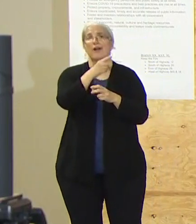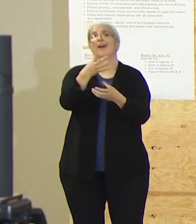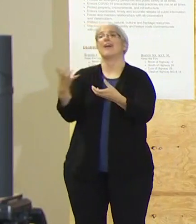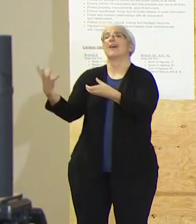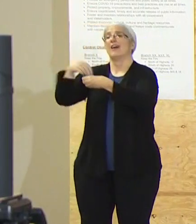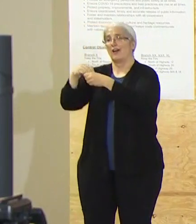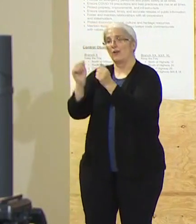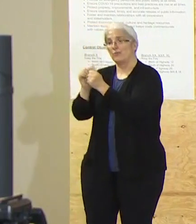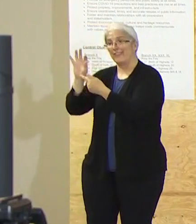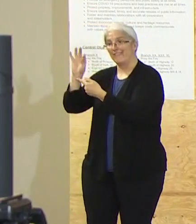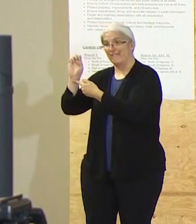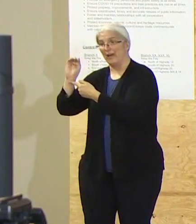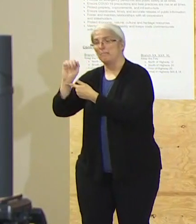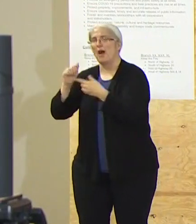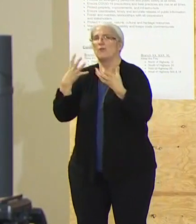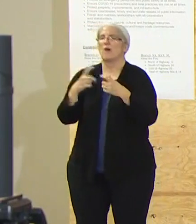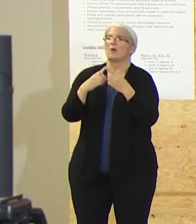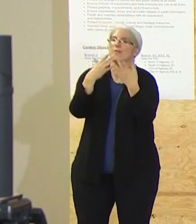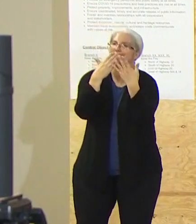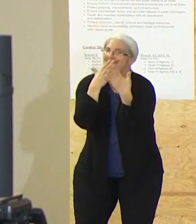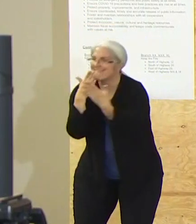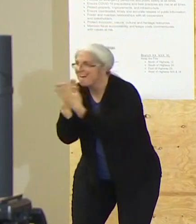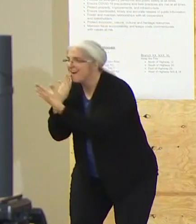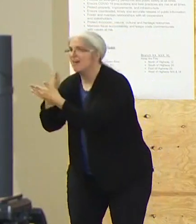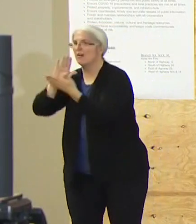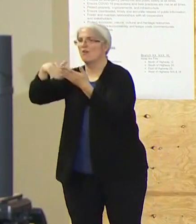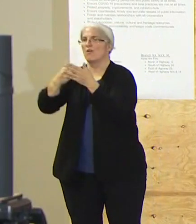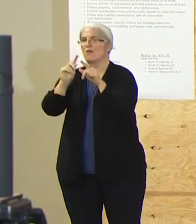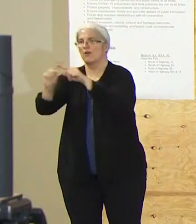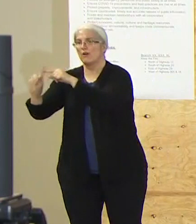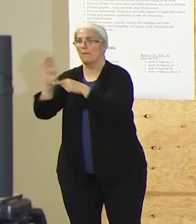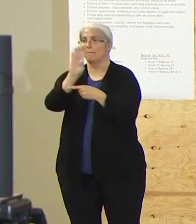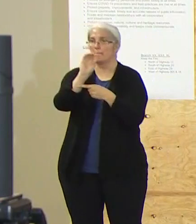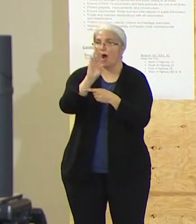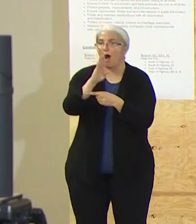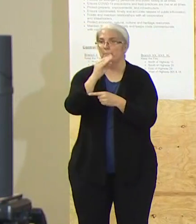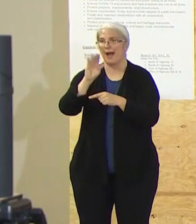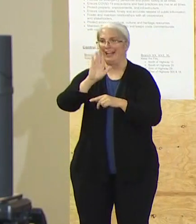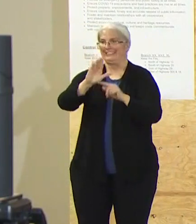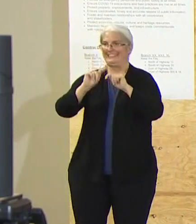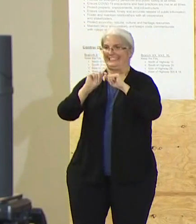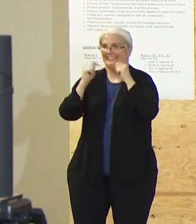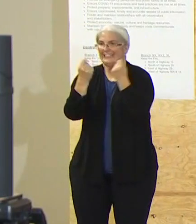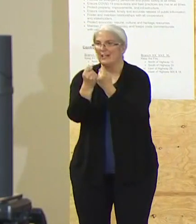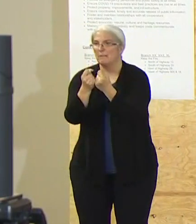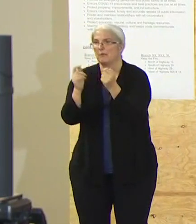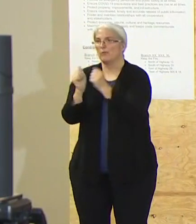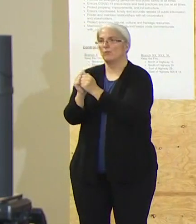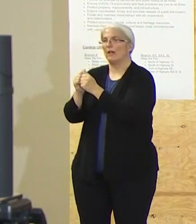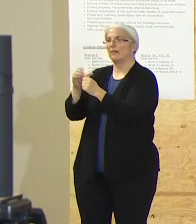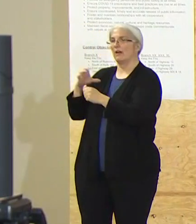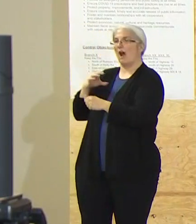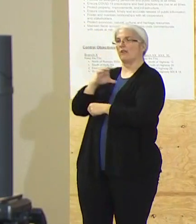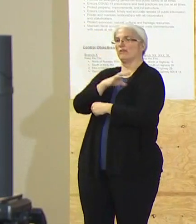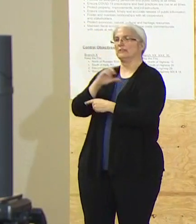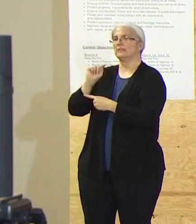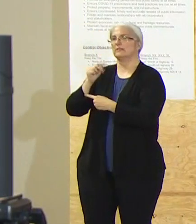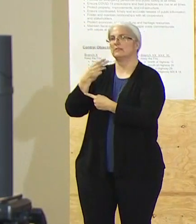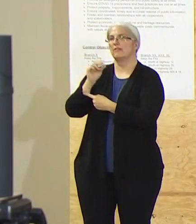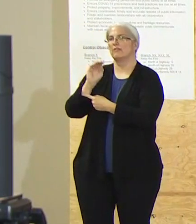their support. Bob and his team, with the support of Congressman Thompson and others, have secured us 5